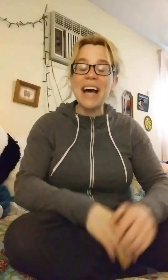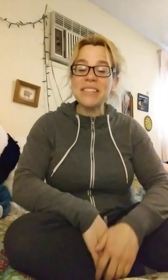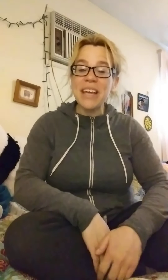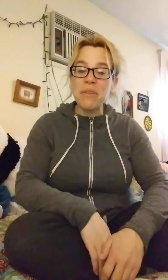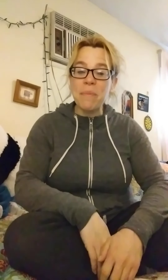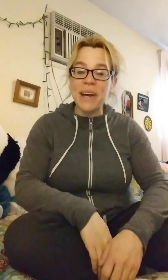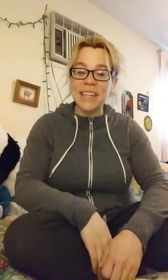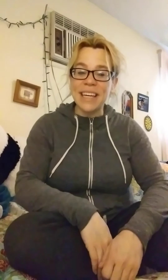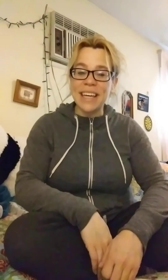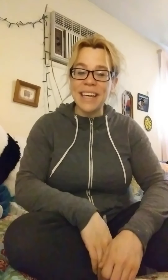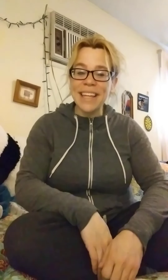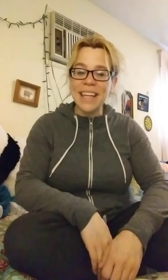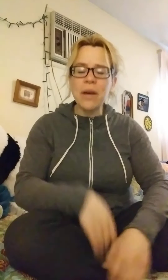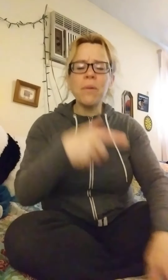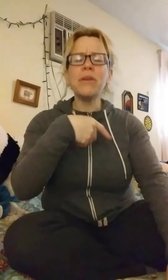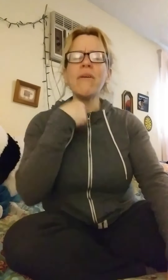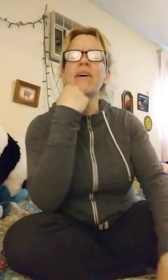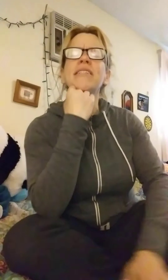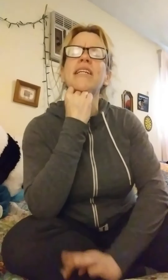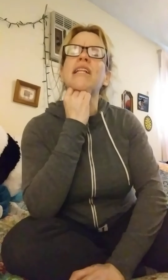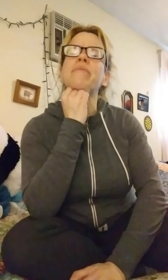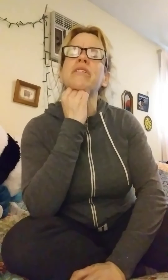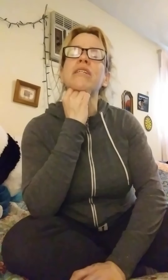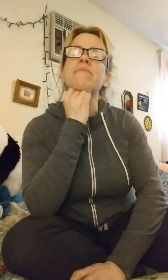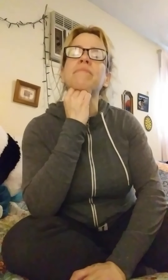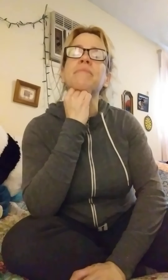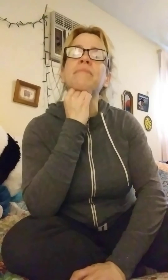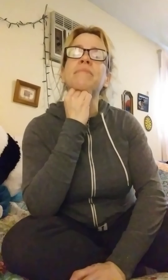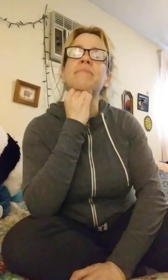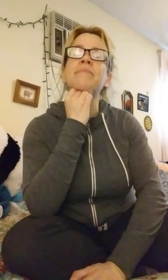How's everybody? What do you have on today? Let me see.